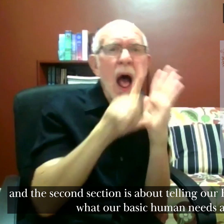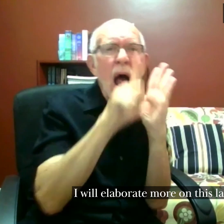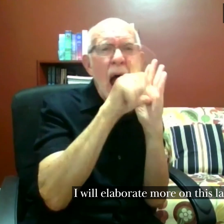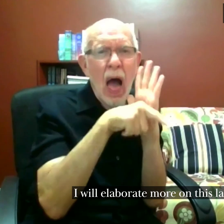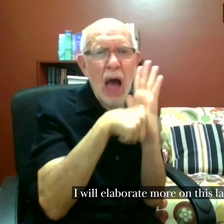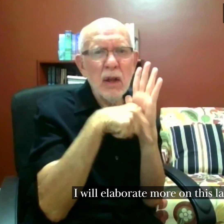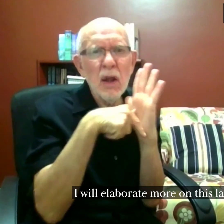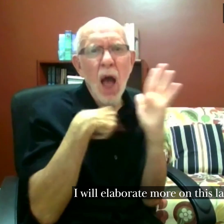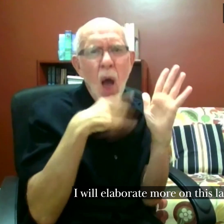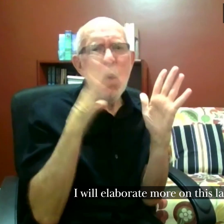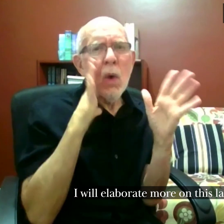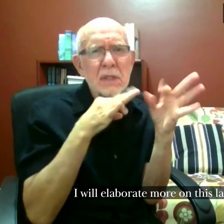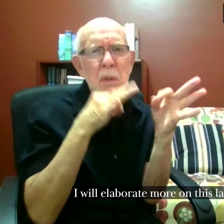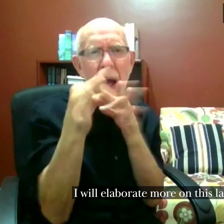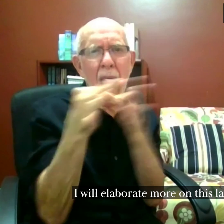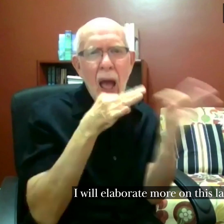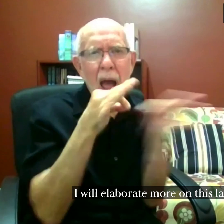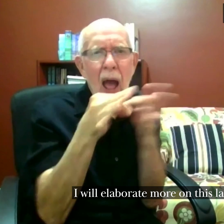I will elaborate more on this later.